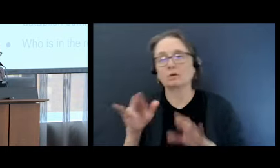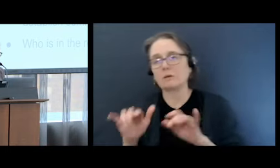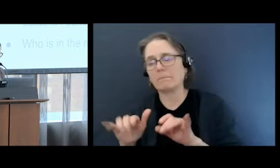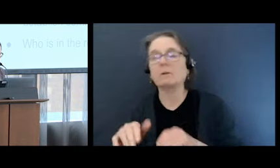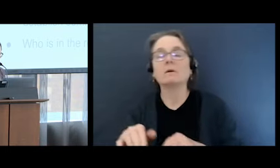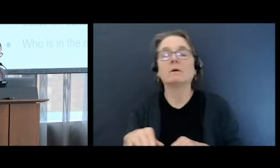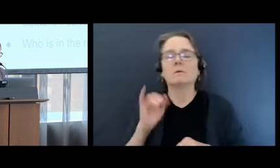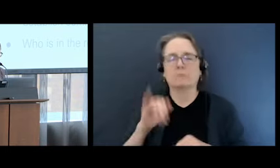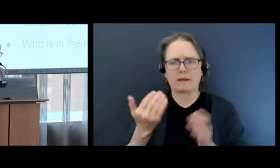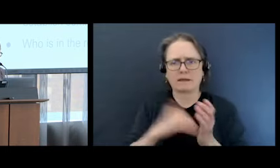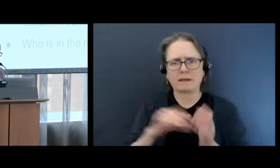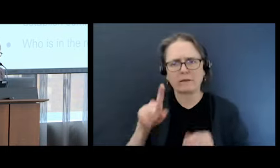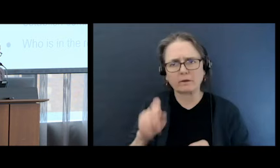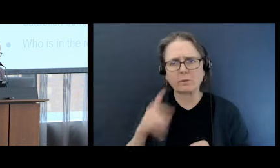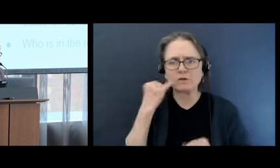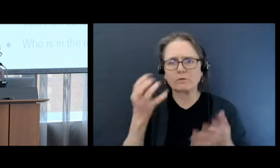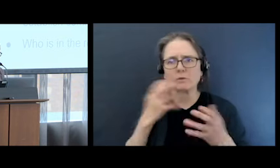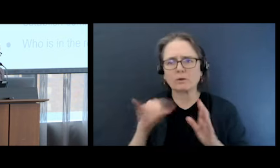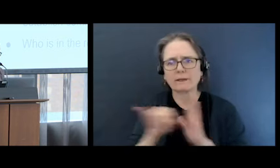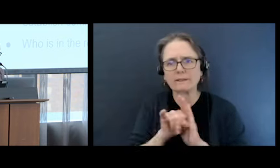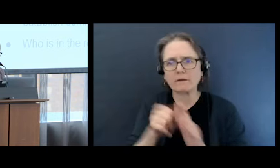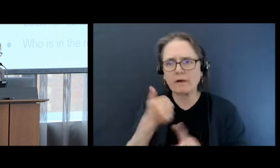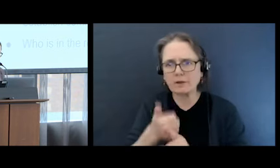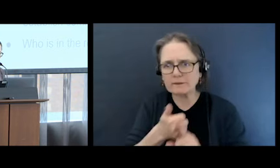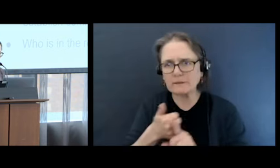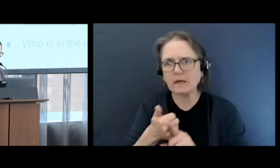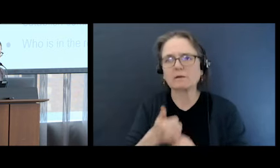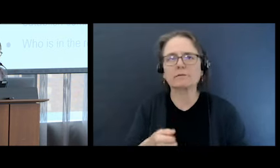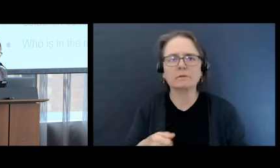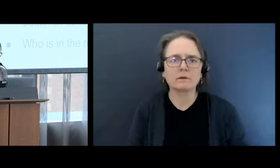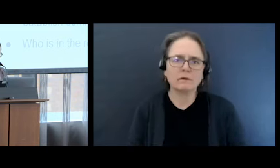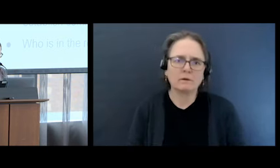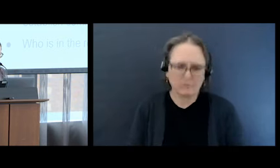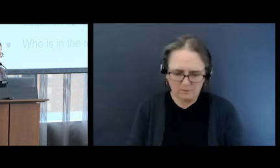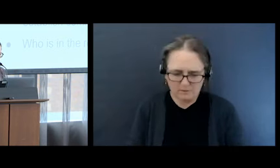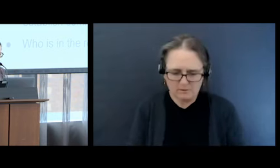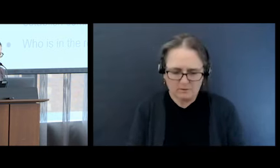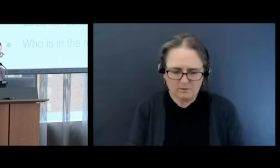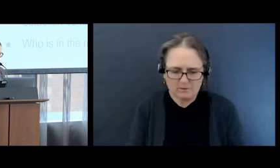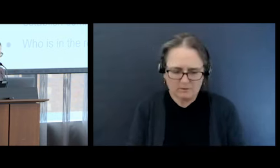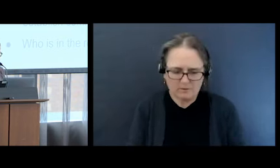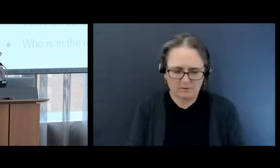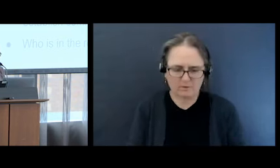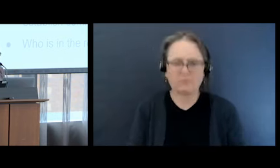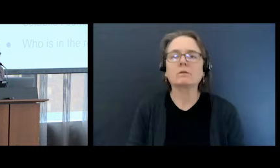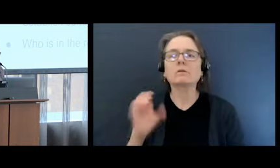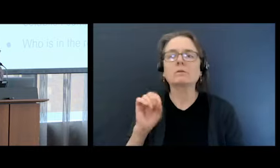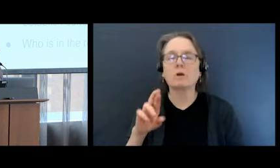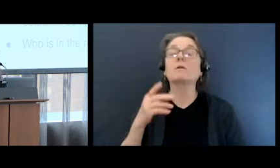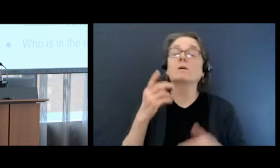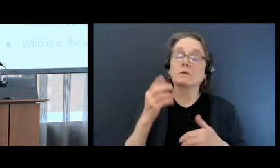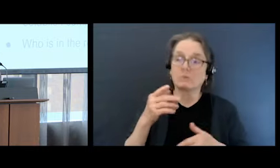if there's an organization that you identify as representing, and what you're hoping to learn. I will start with